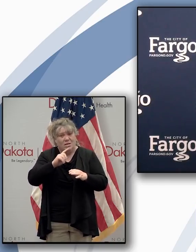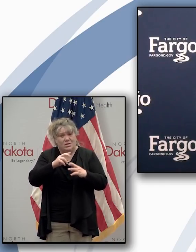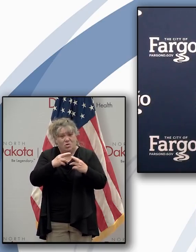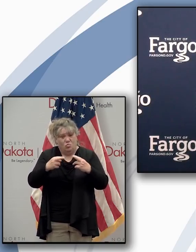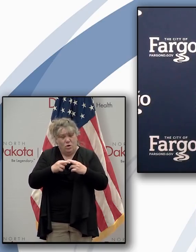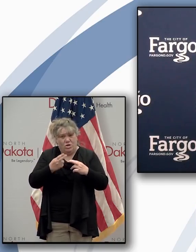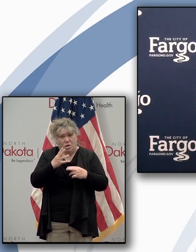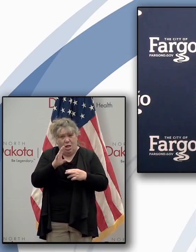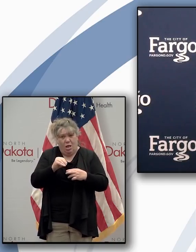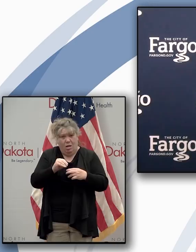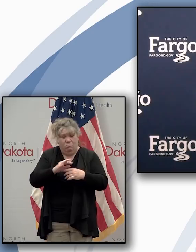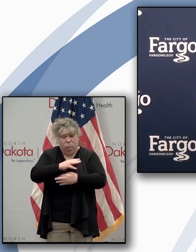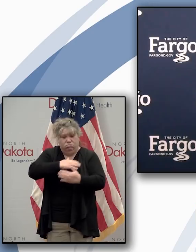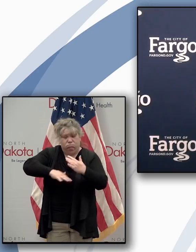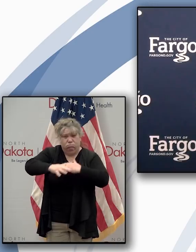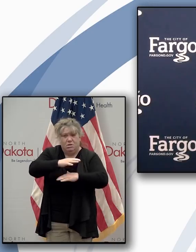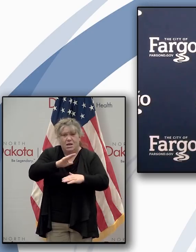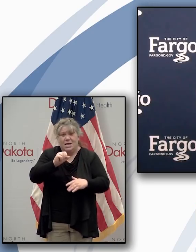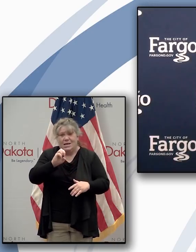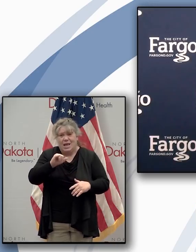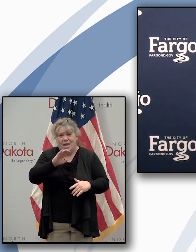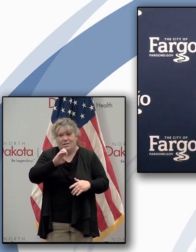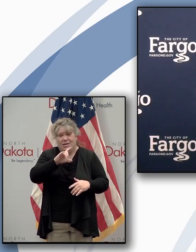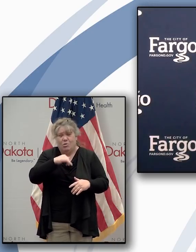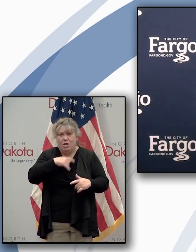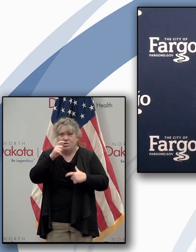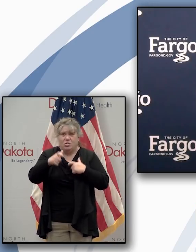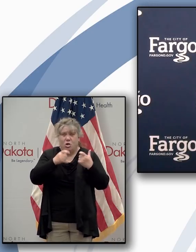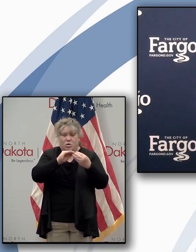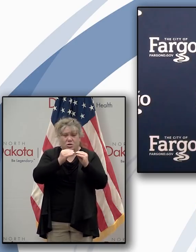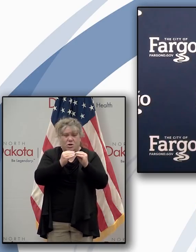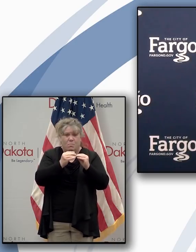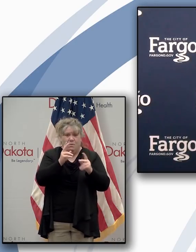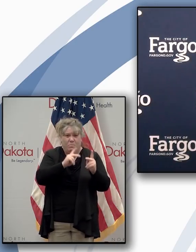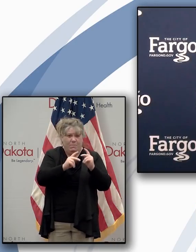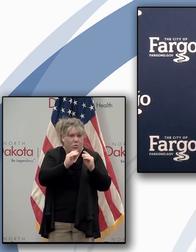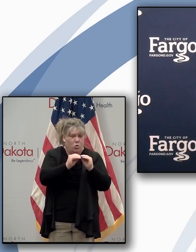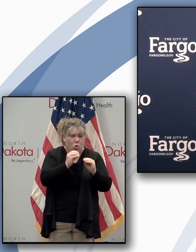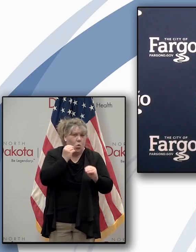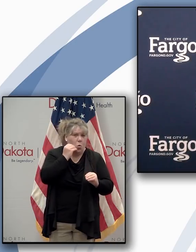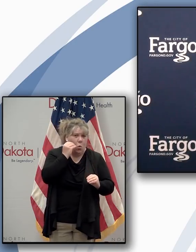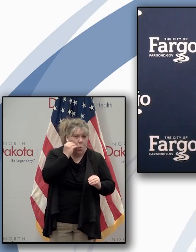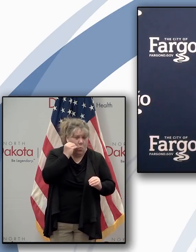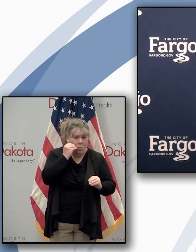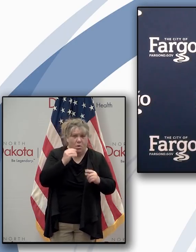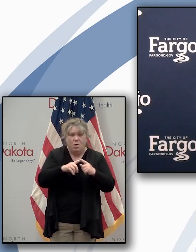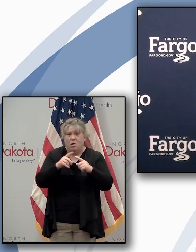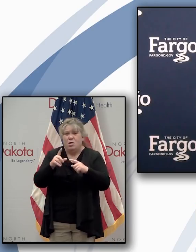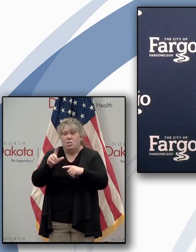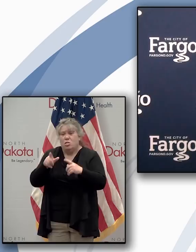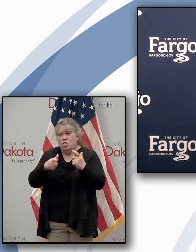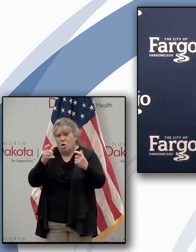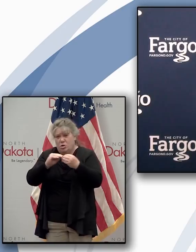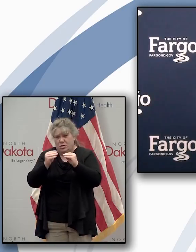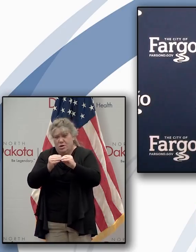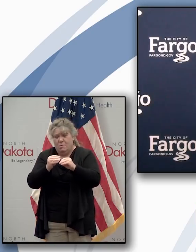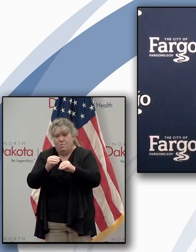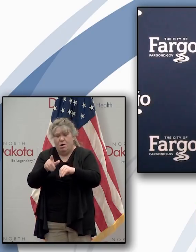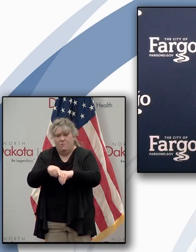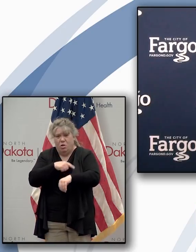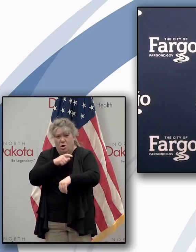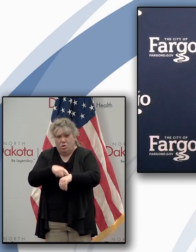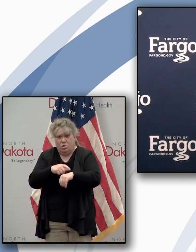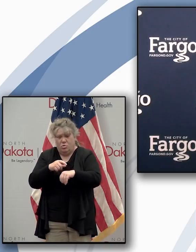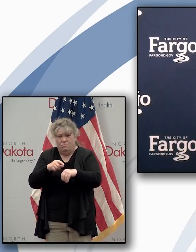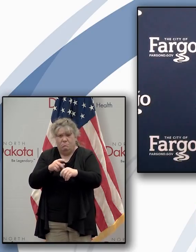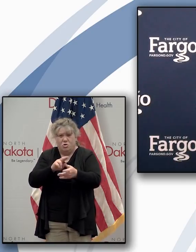here in a second. Cass County has the largest population of homeless citizens, the largest population of long-term facility patients and staff, the largest number